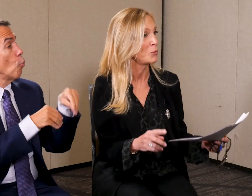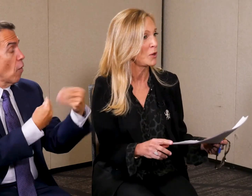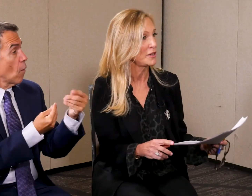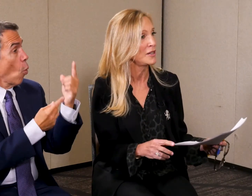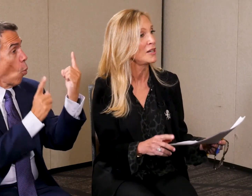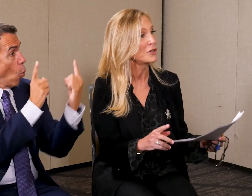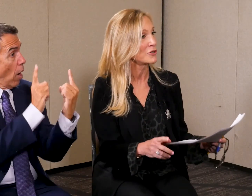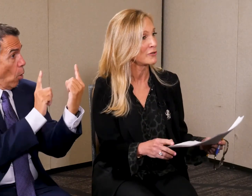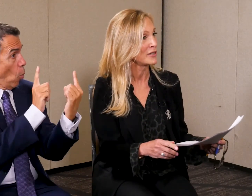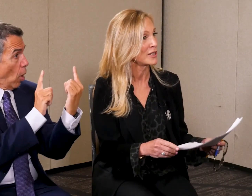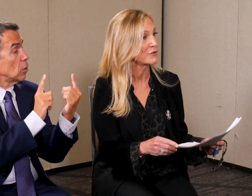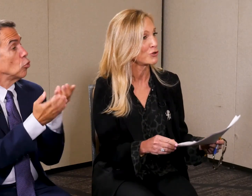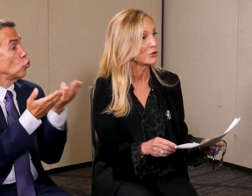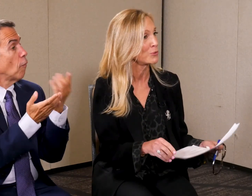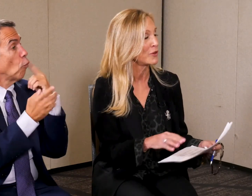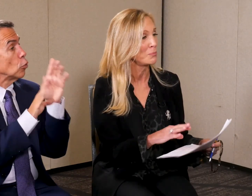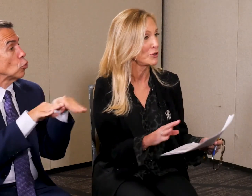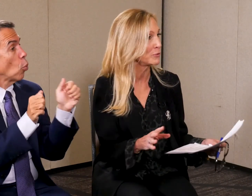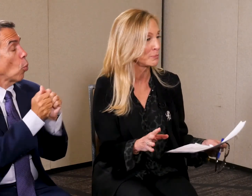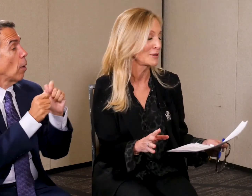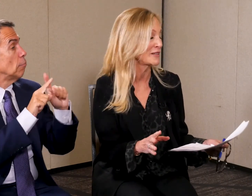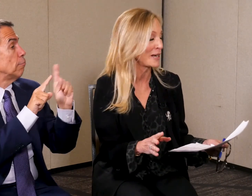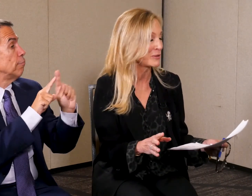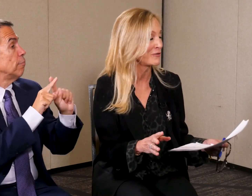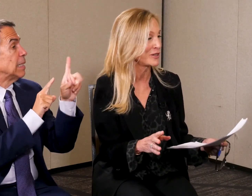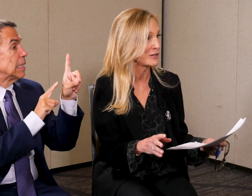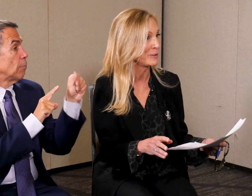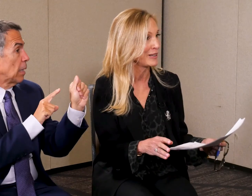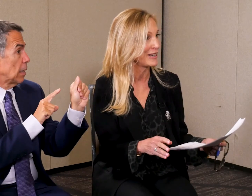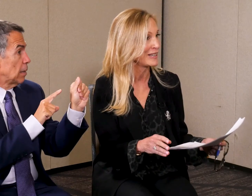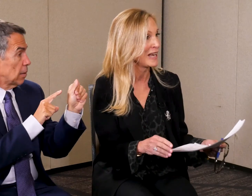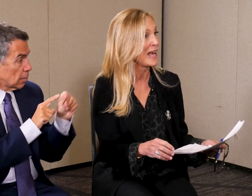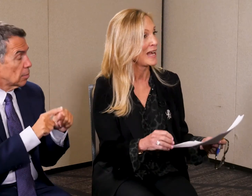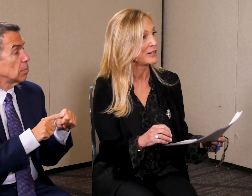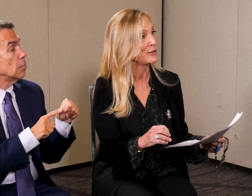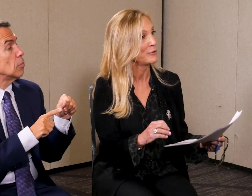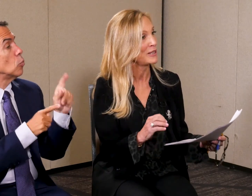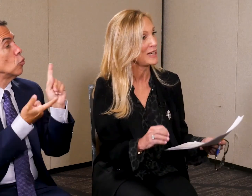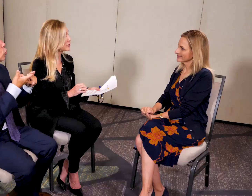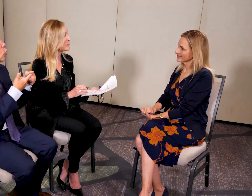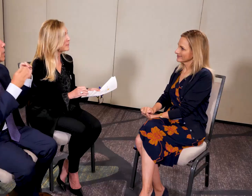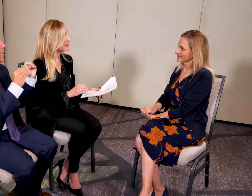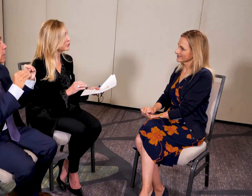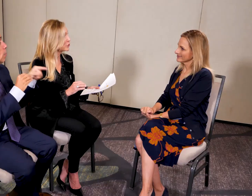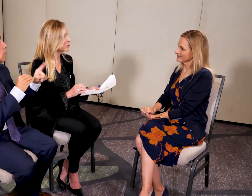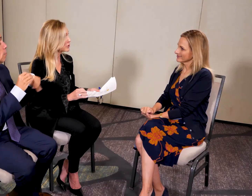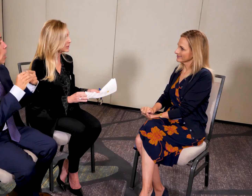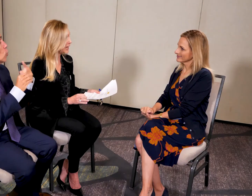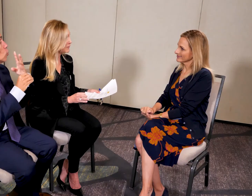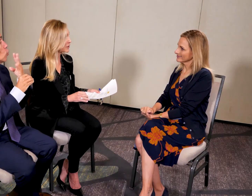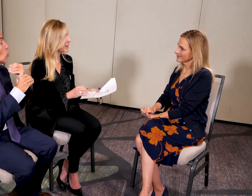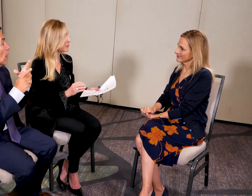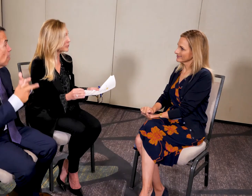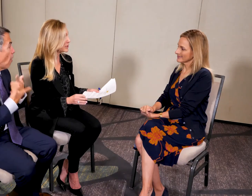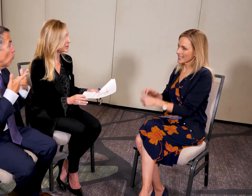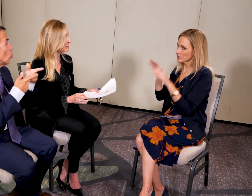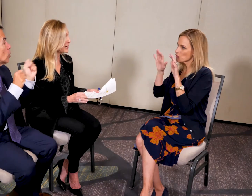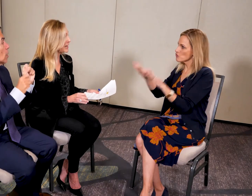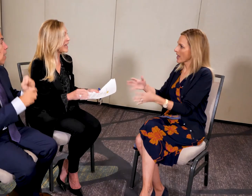one-on-one services for children with multiple types of disabilities to teach them about Jewish life so they can participate. That's